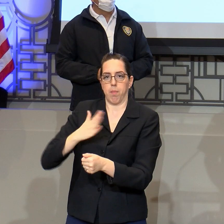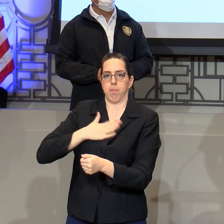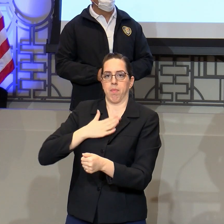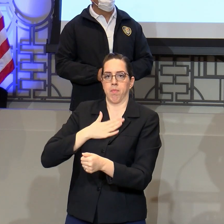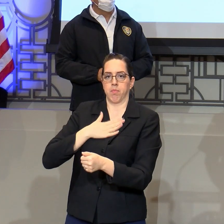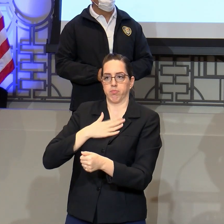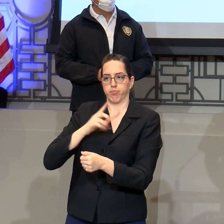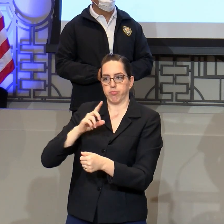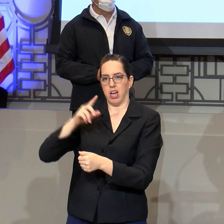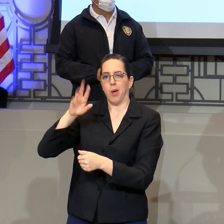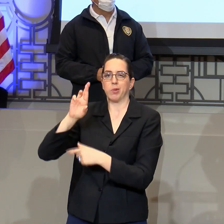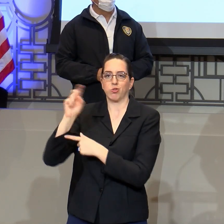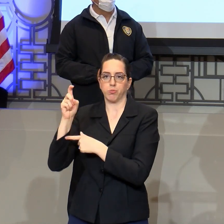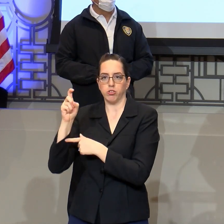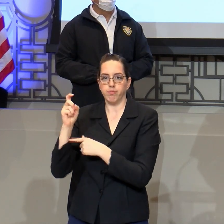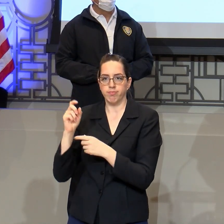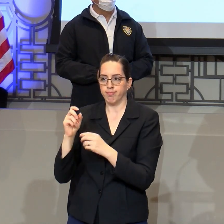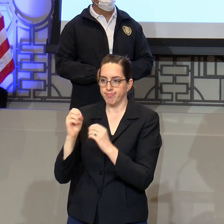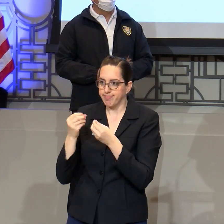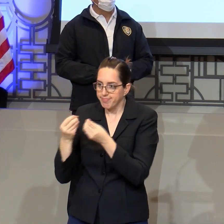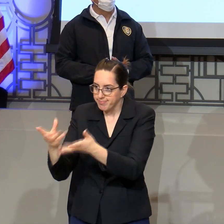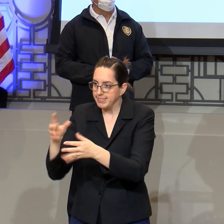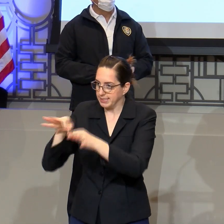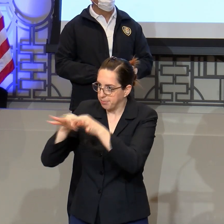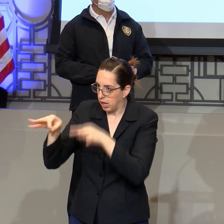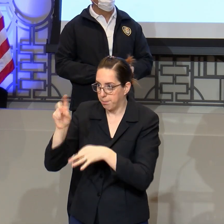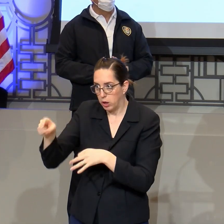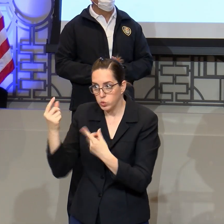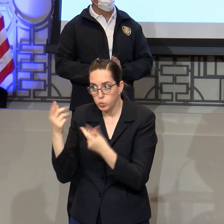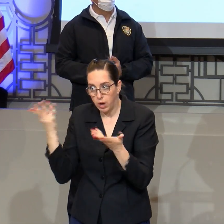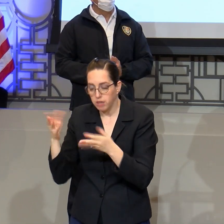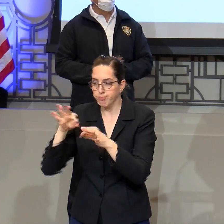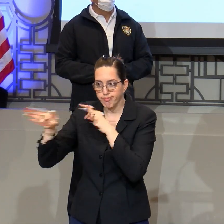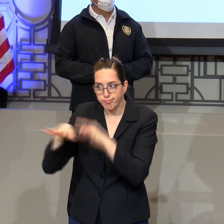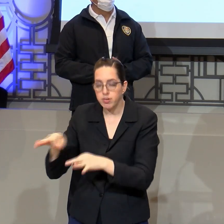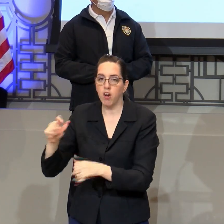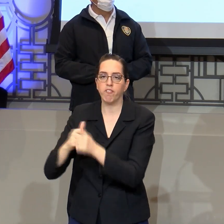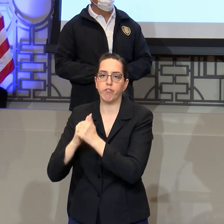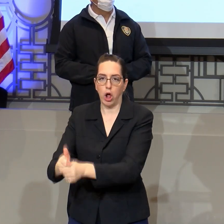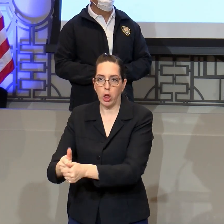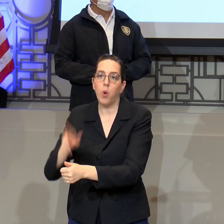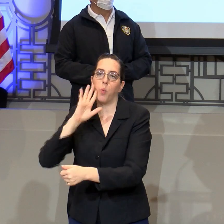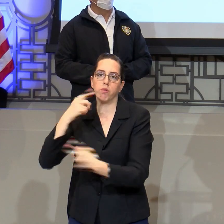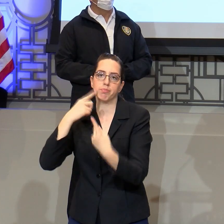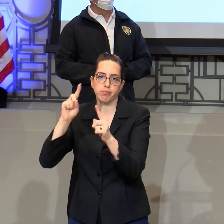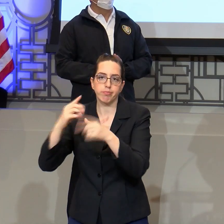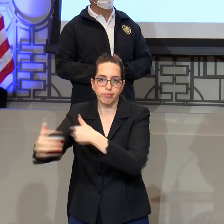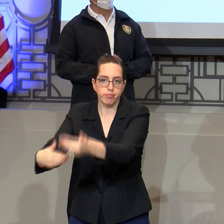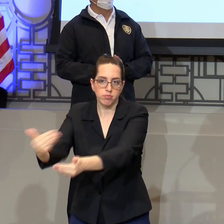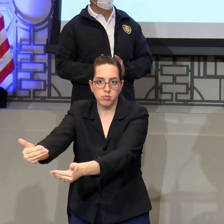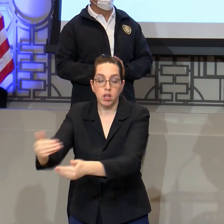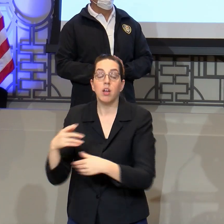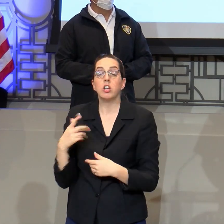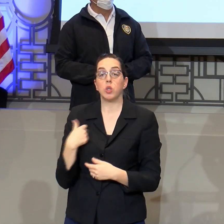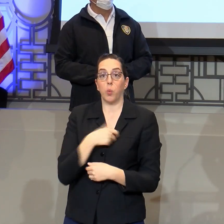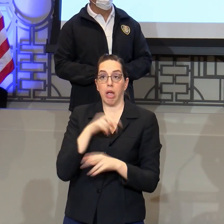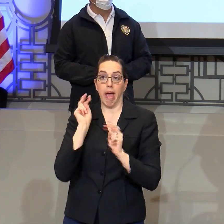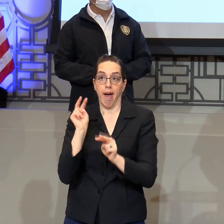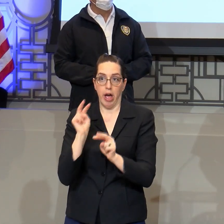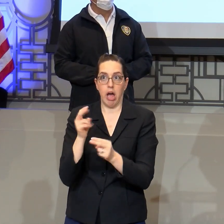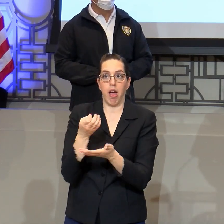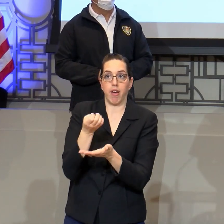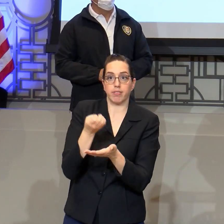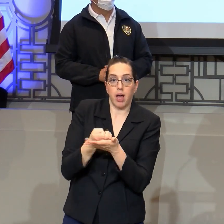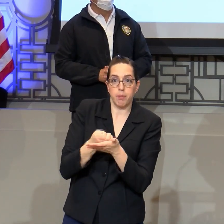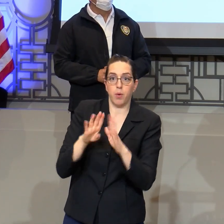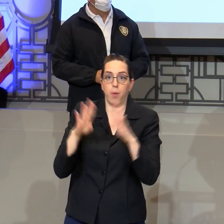the directives in order to get the achieved results. And so as we look forward to society and actually the economy being restarted, I